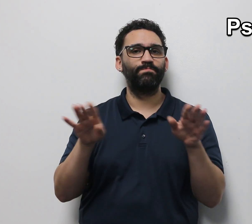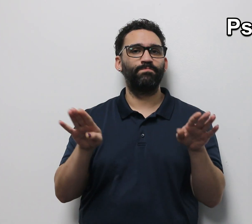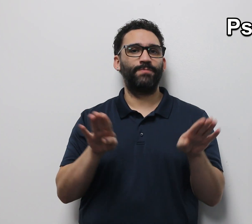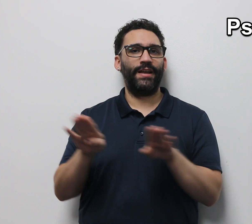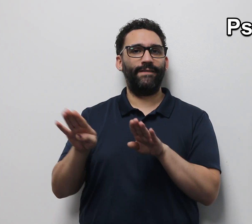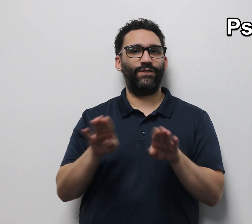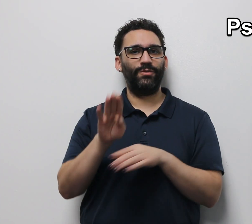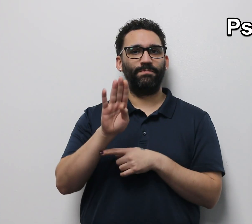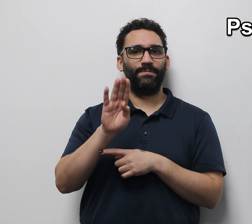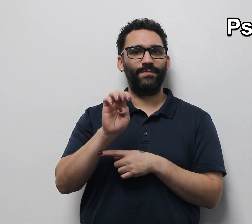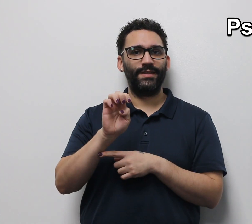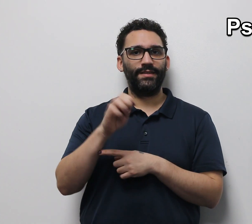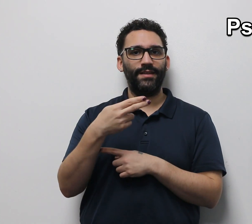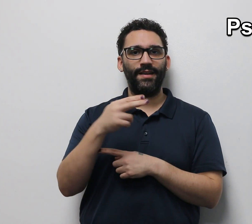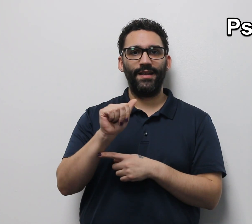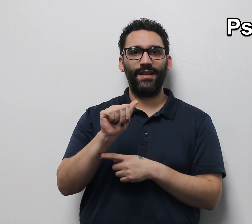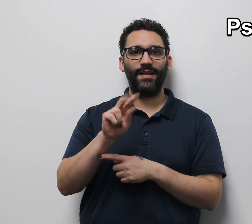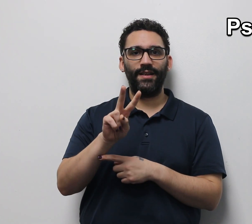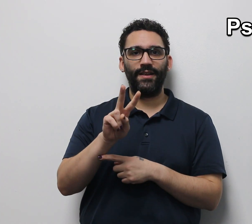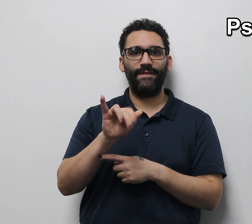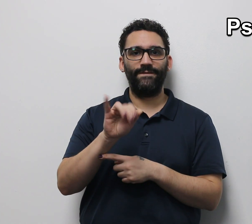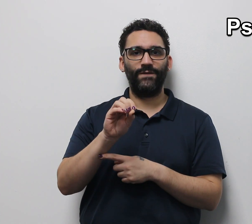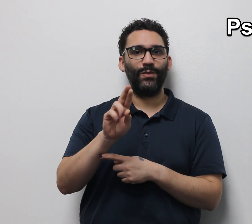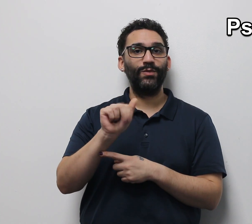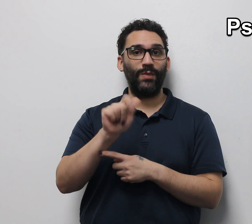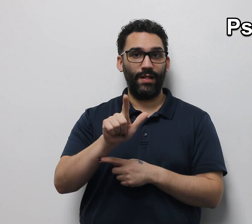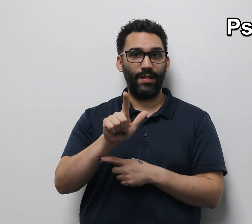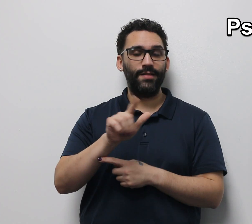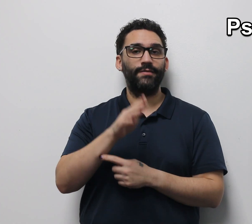Another type of psychotherapy would be behavioral activation.